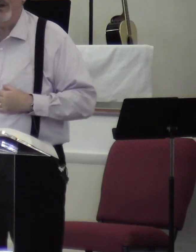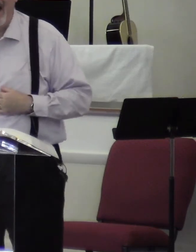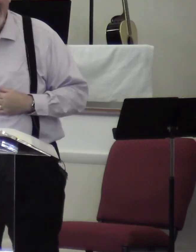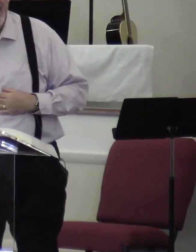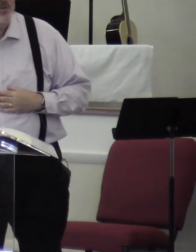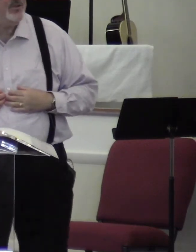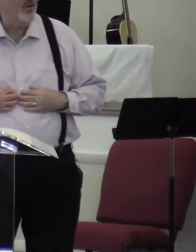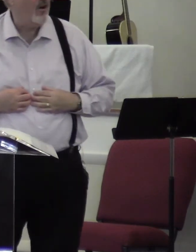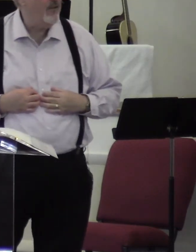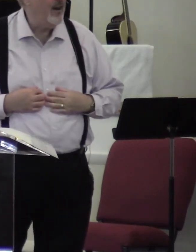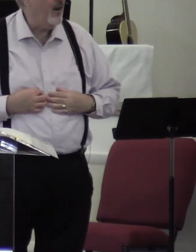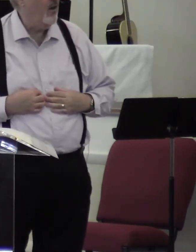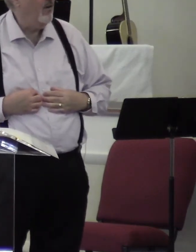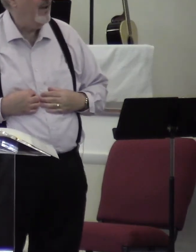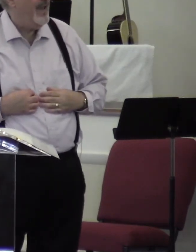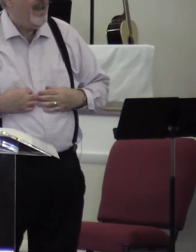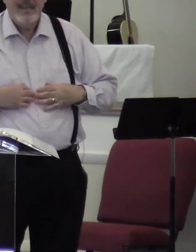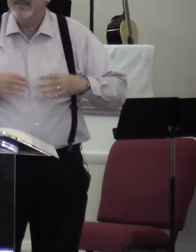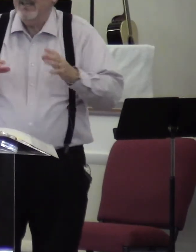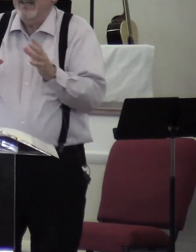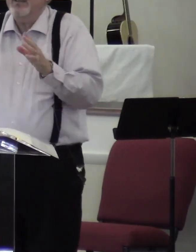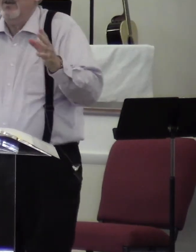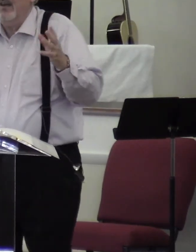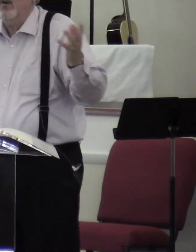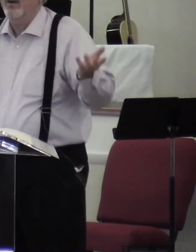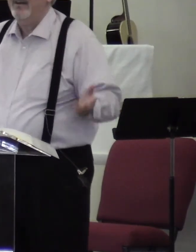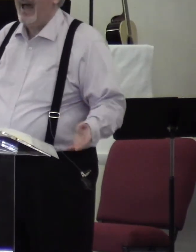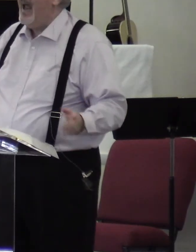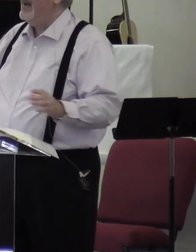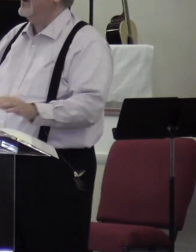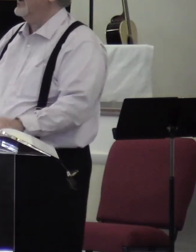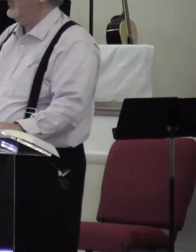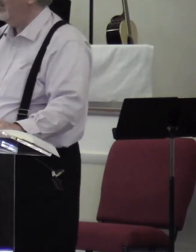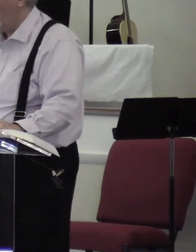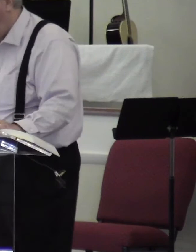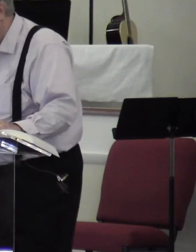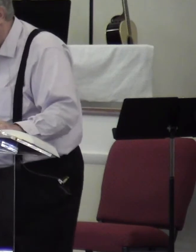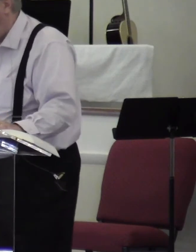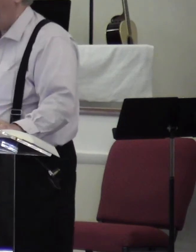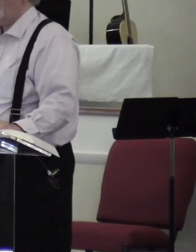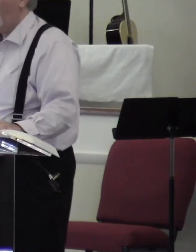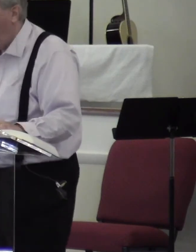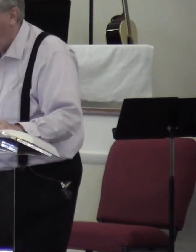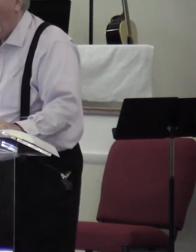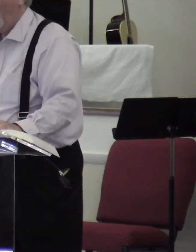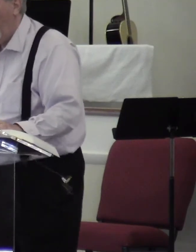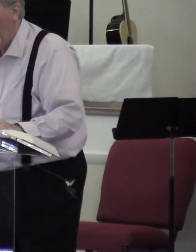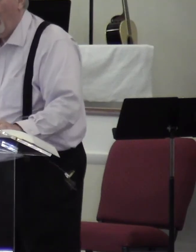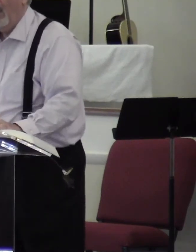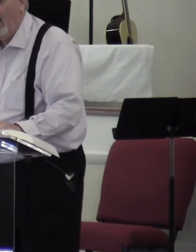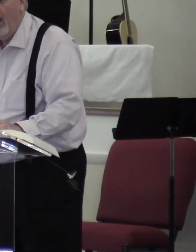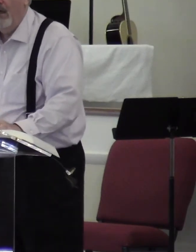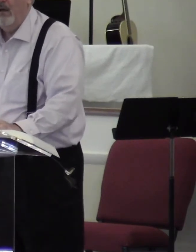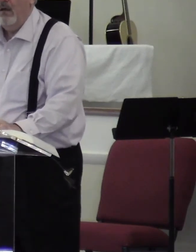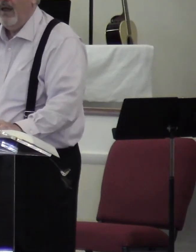about you, but I can't push a car very long. They're going to die out. They're going to quit. They're going to...